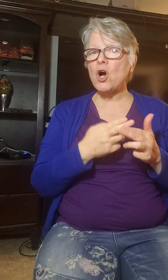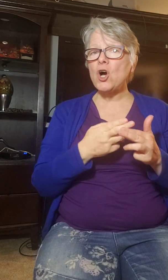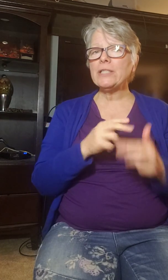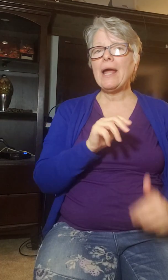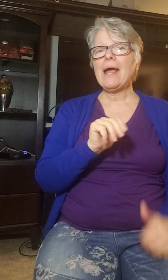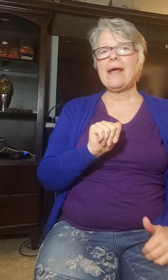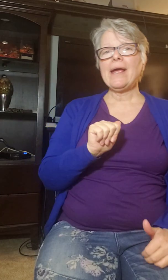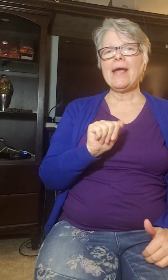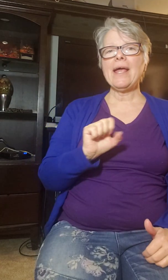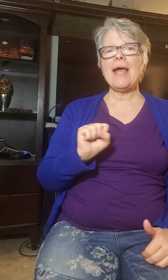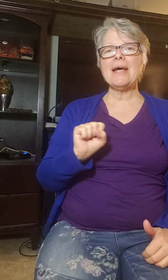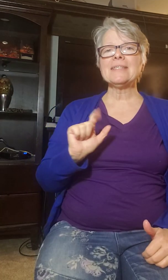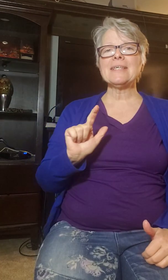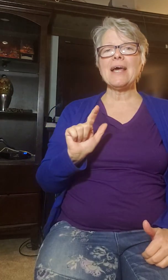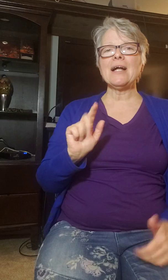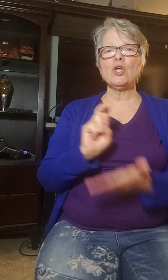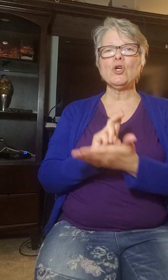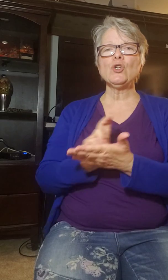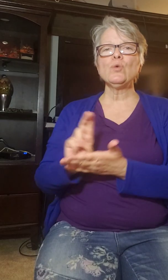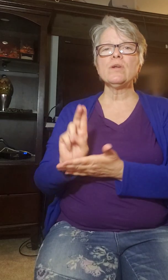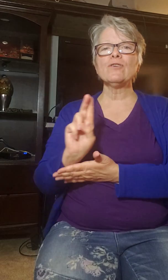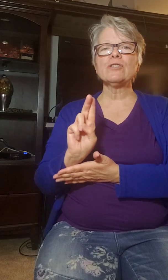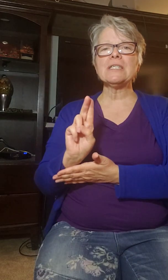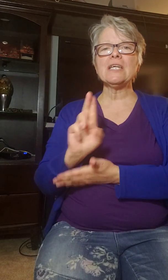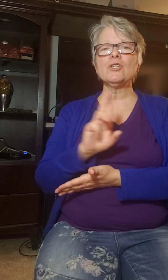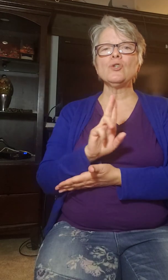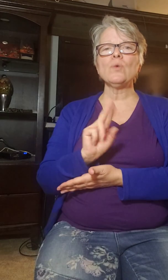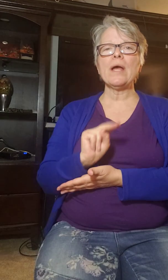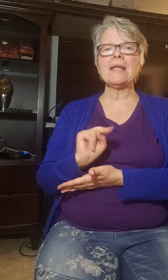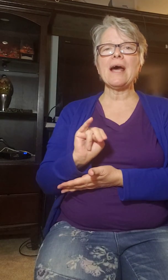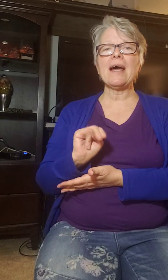called ASL University,